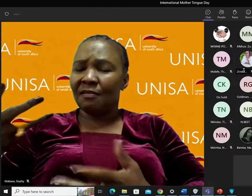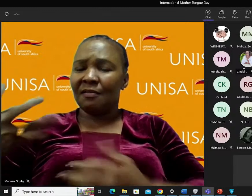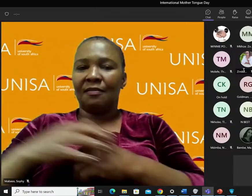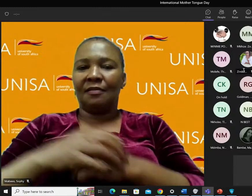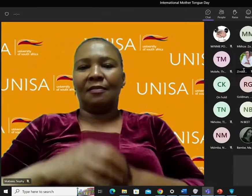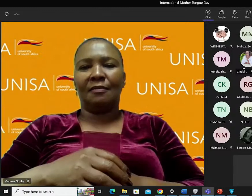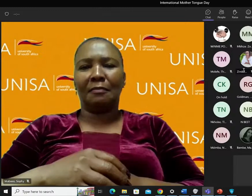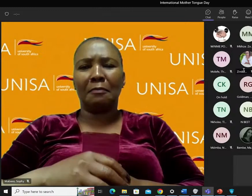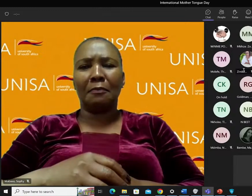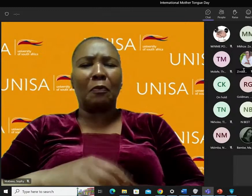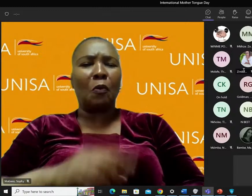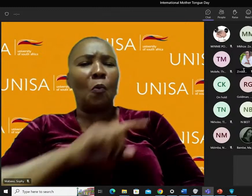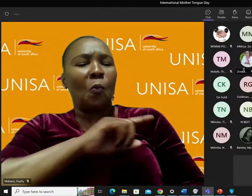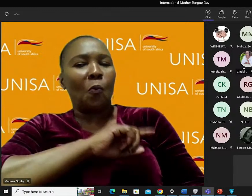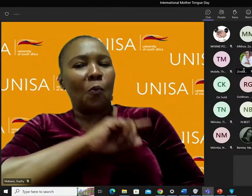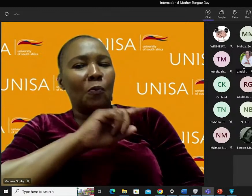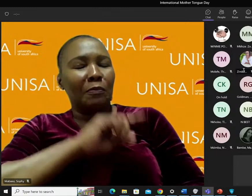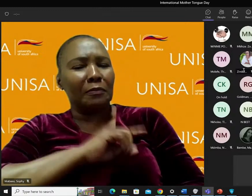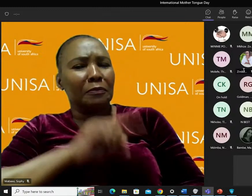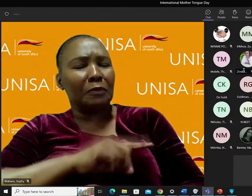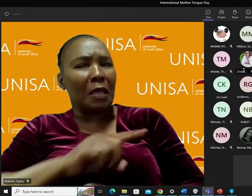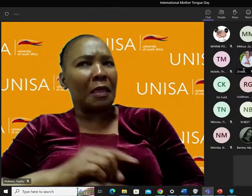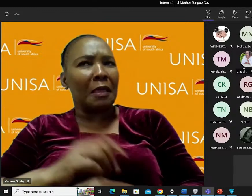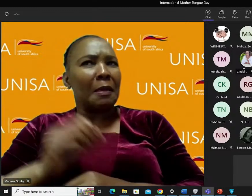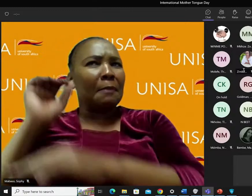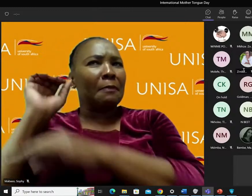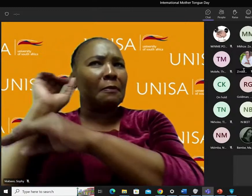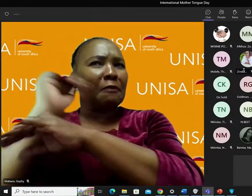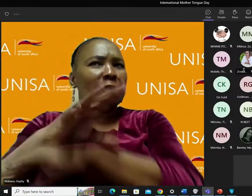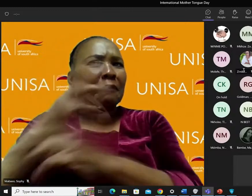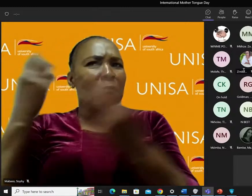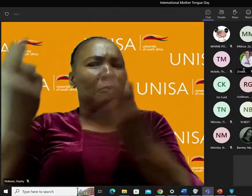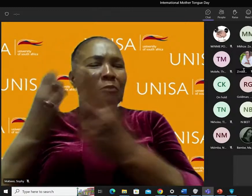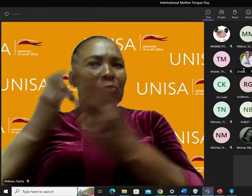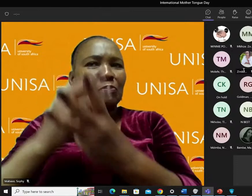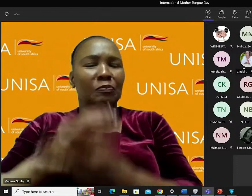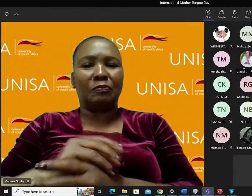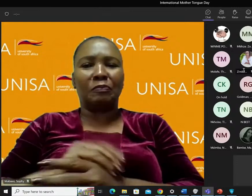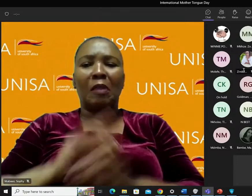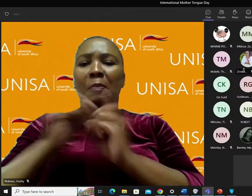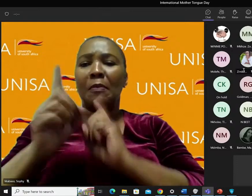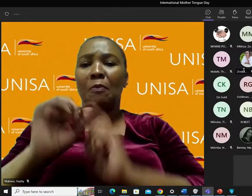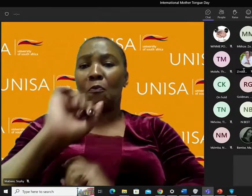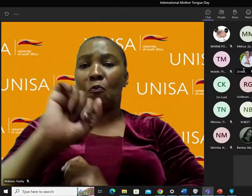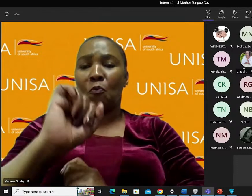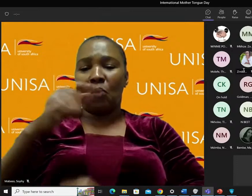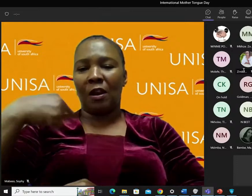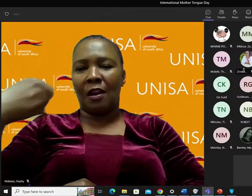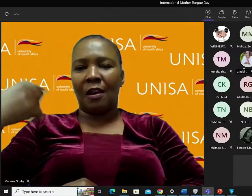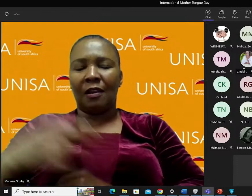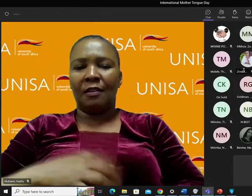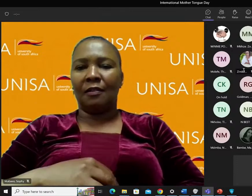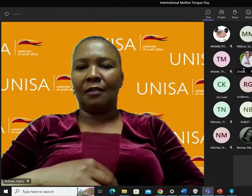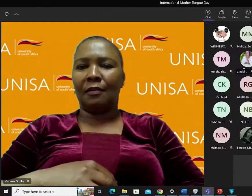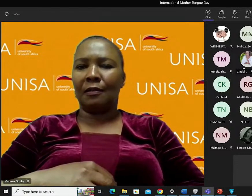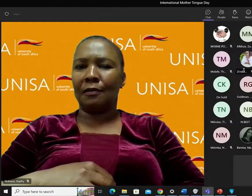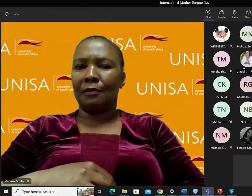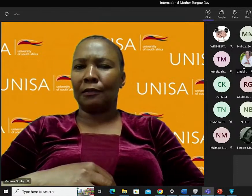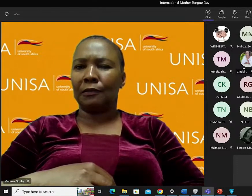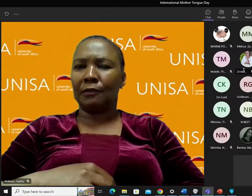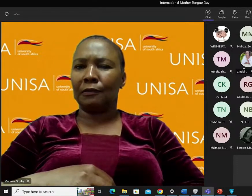Gane go reng ba tšwa kgole ba bolela segageno. Ititie